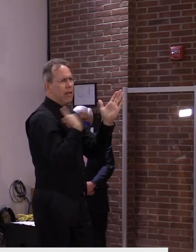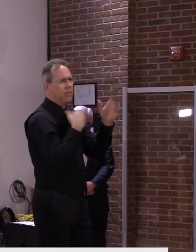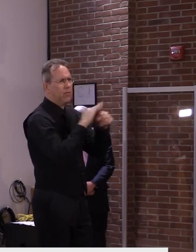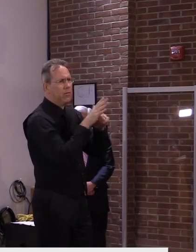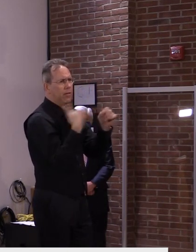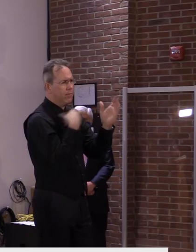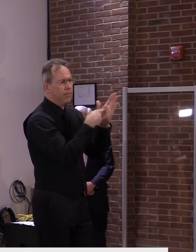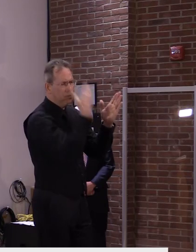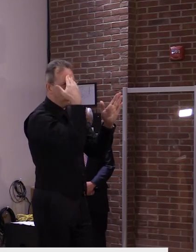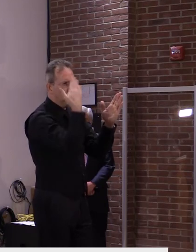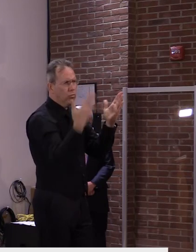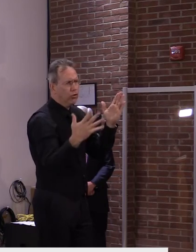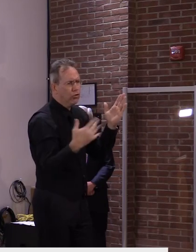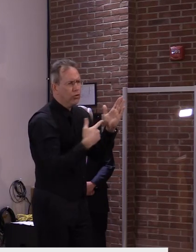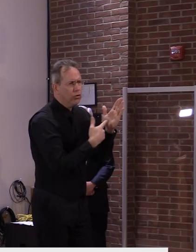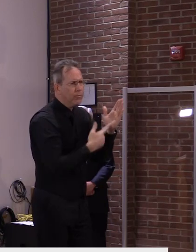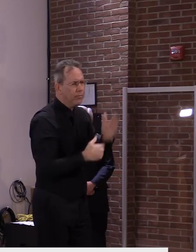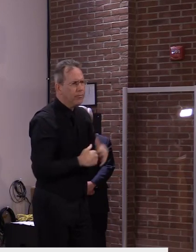So